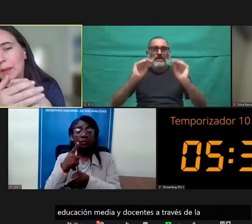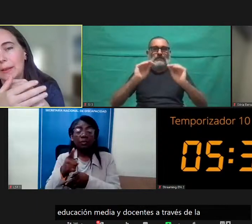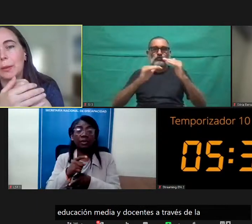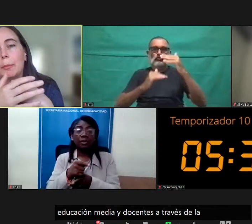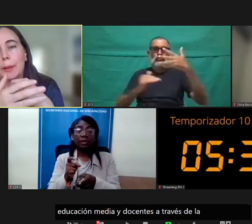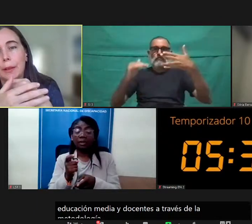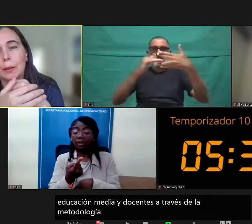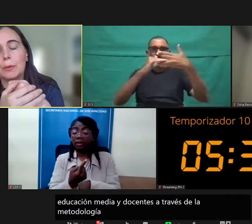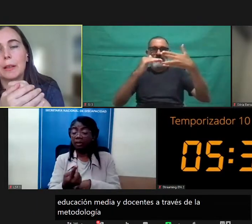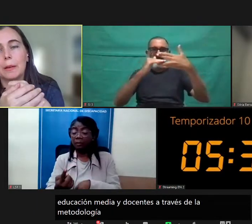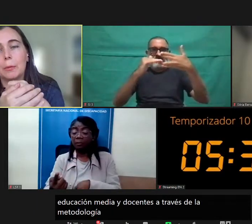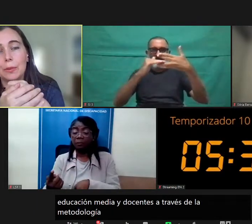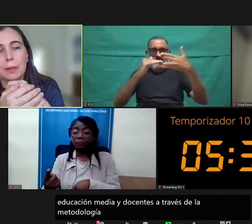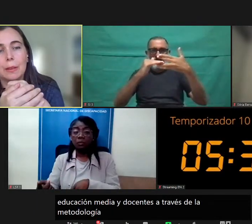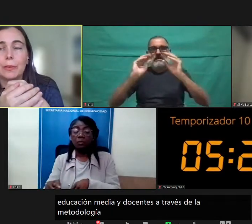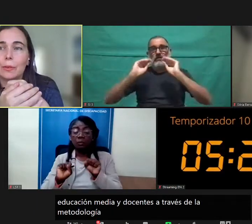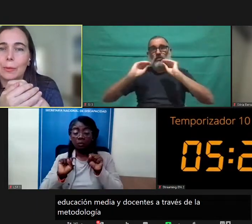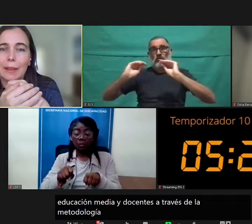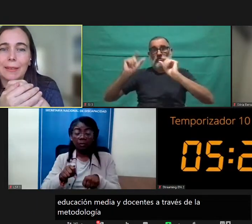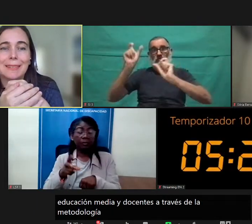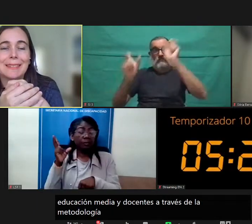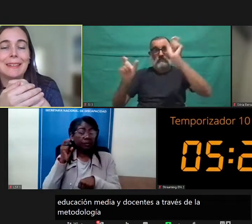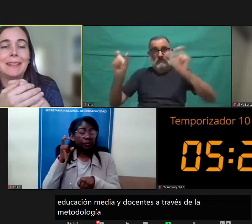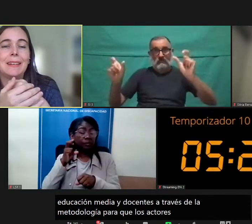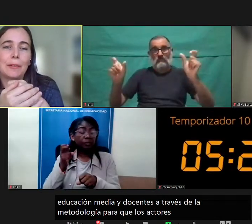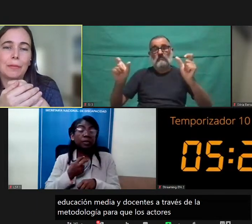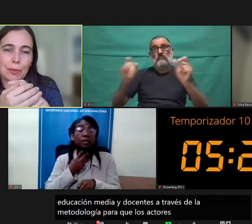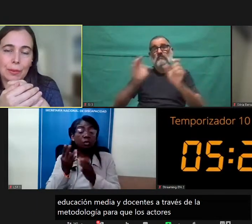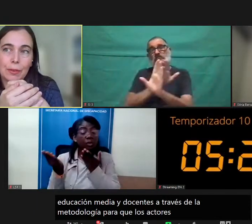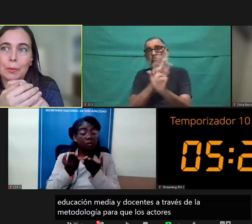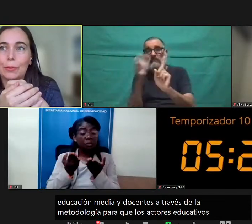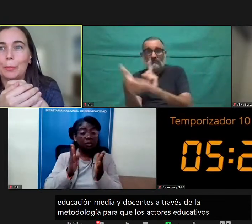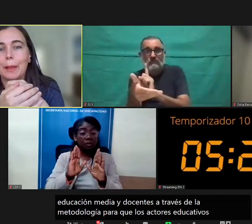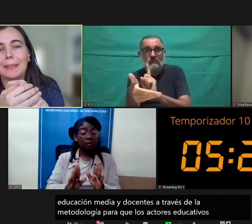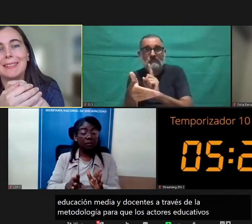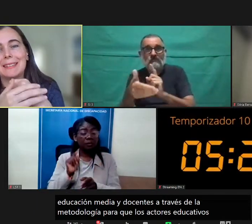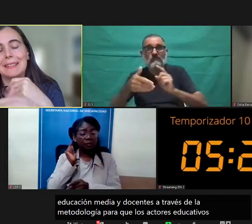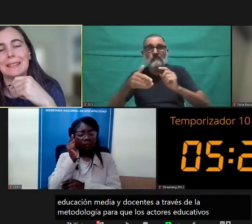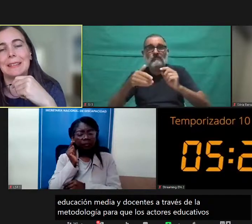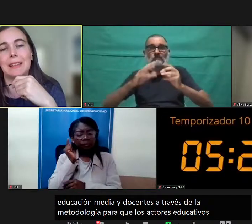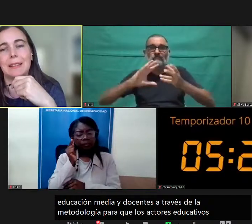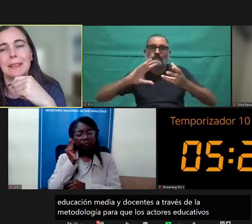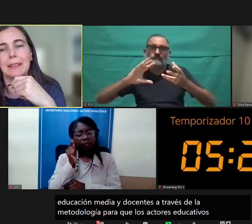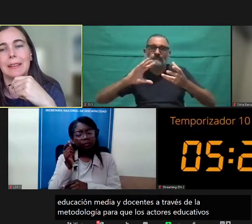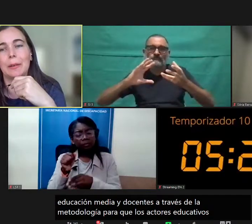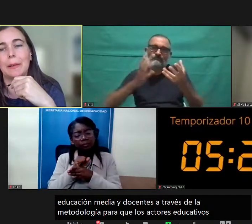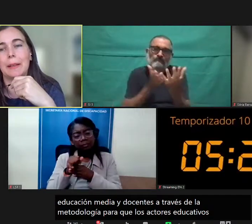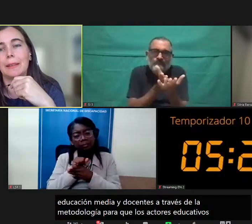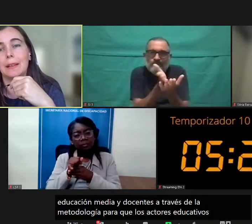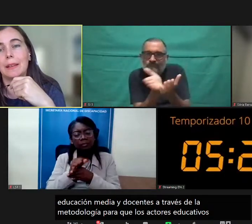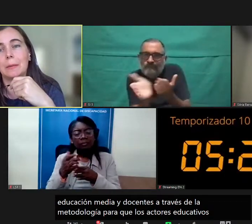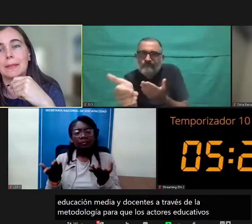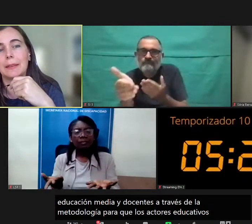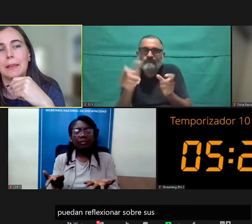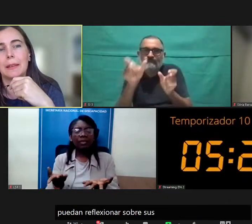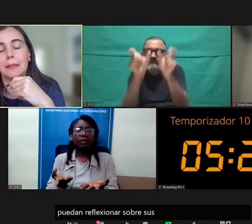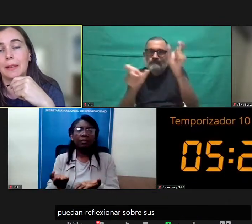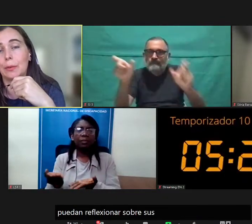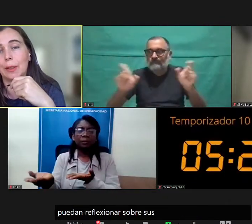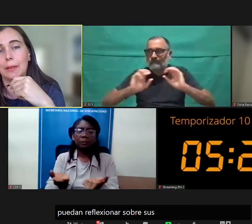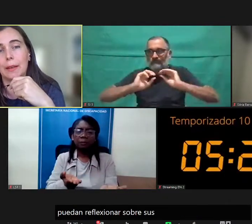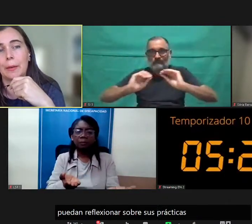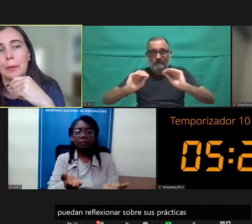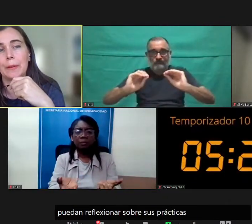of action so that education stakeholders can listen to the students and